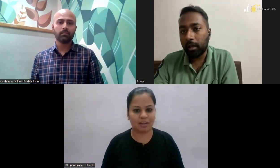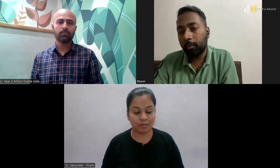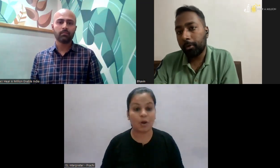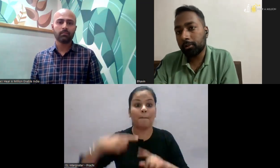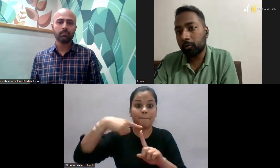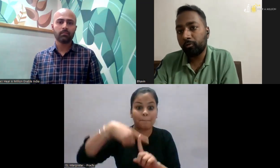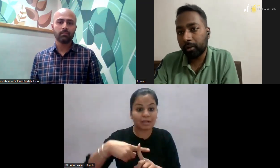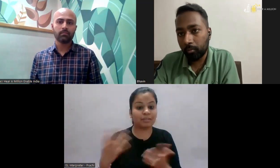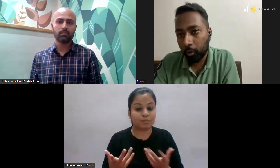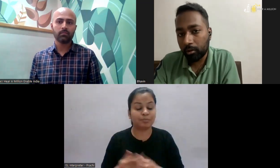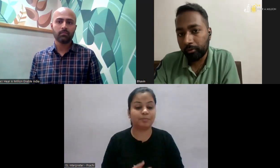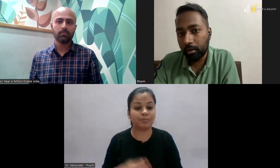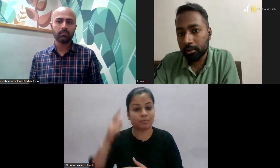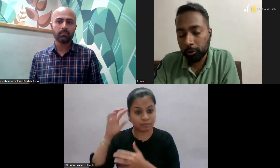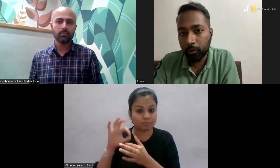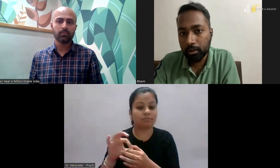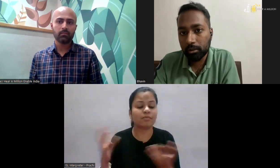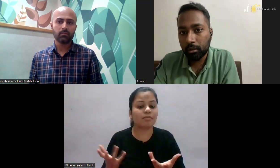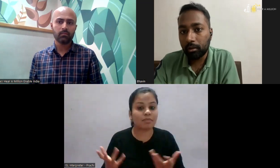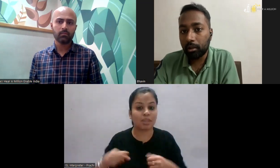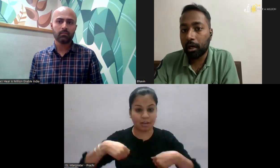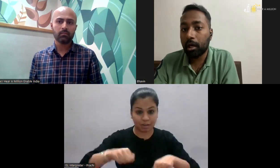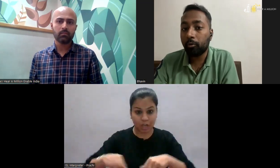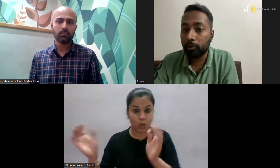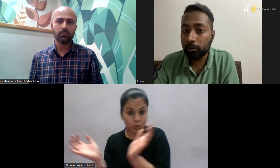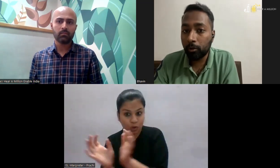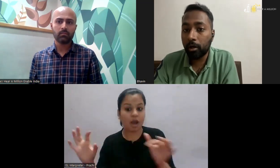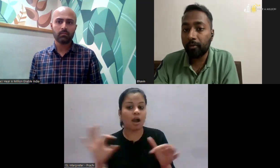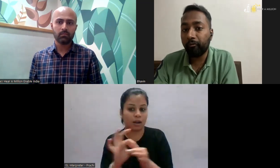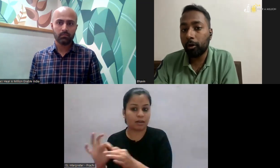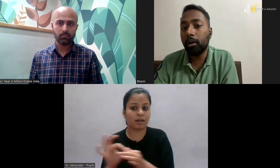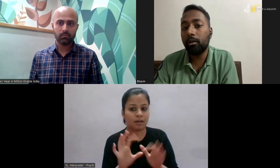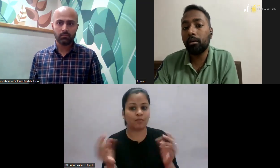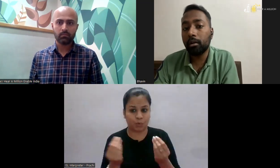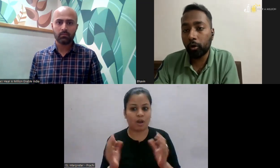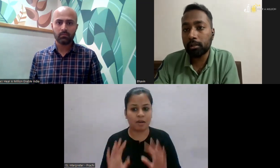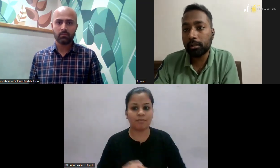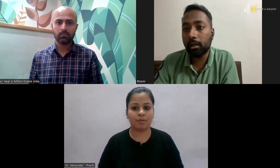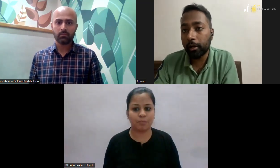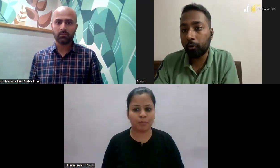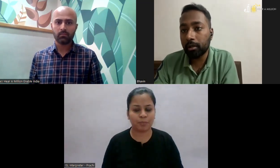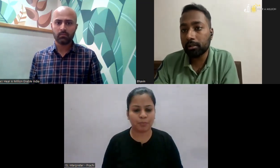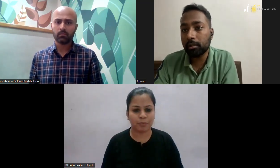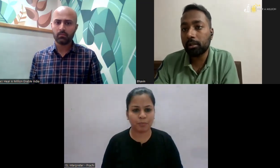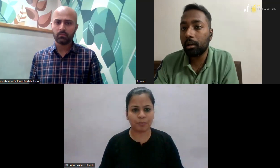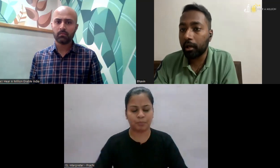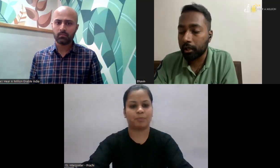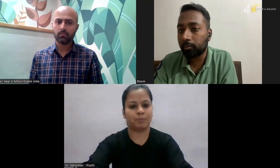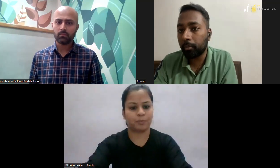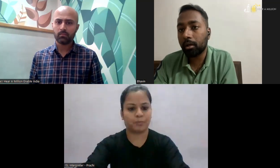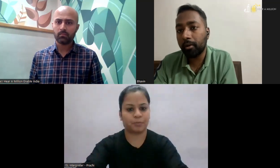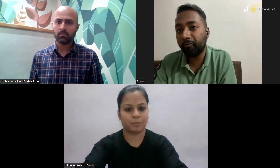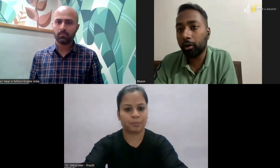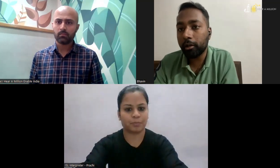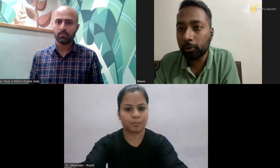Also, it depends on motor vehicle insurance. There are also different rules and regulations